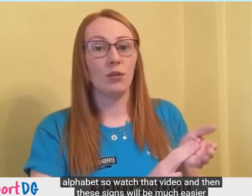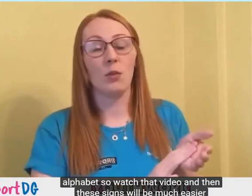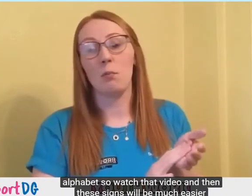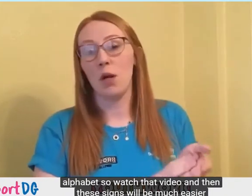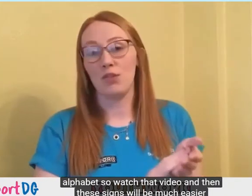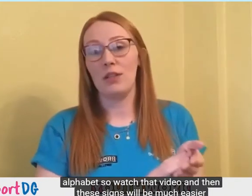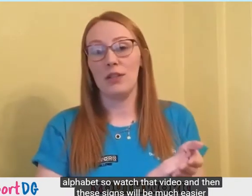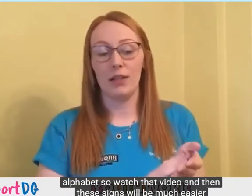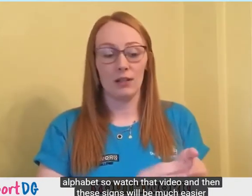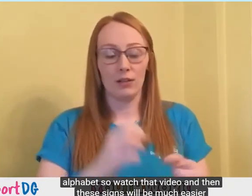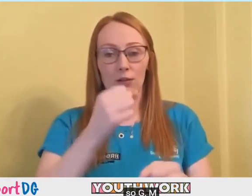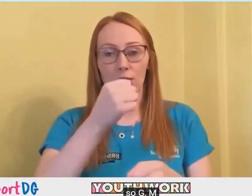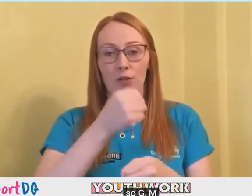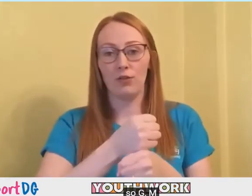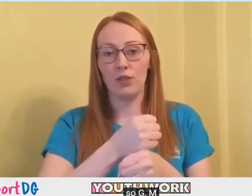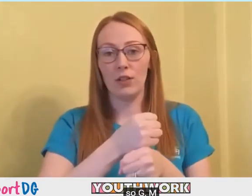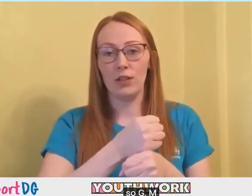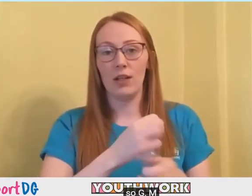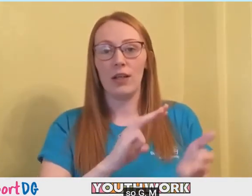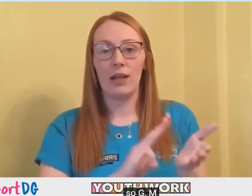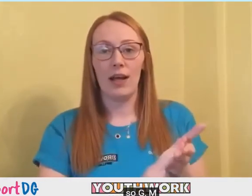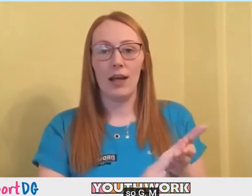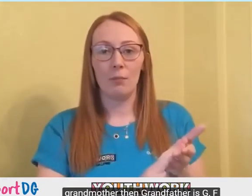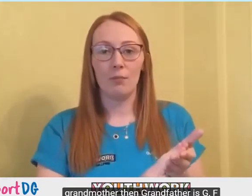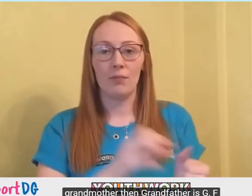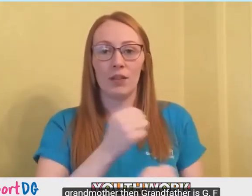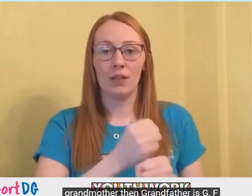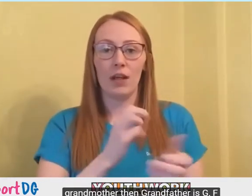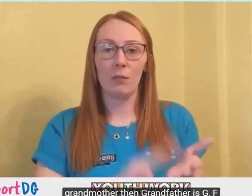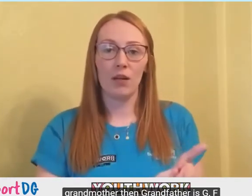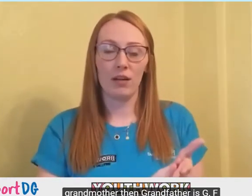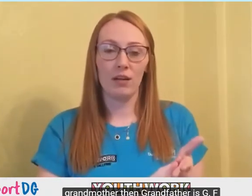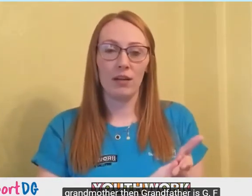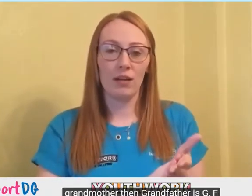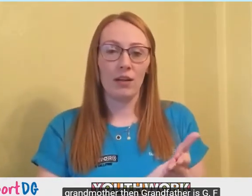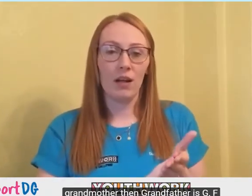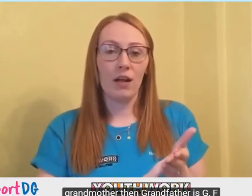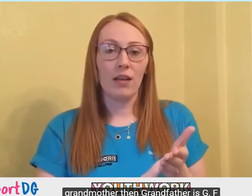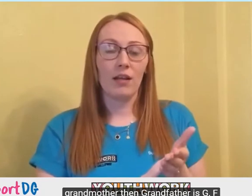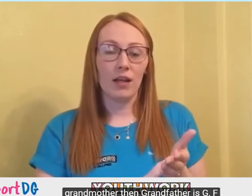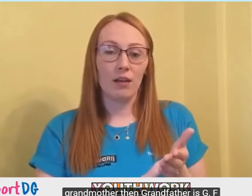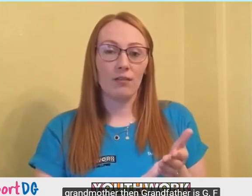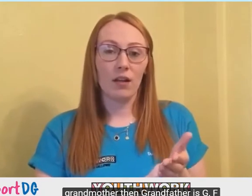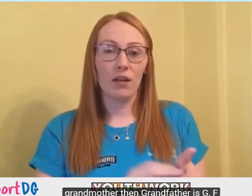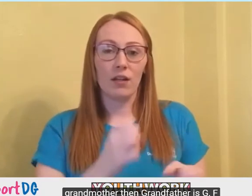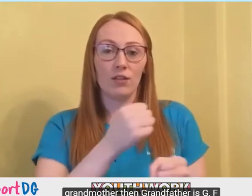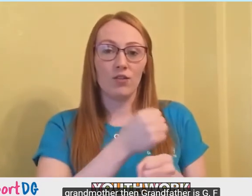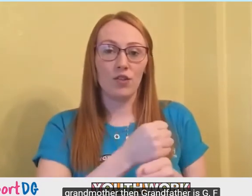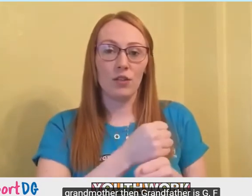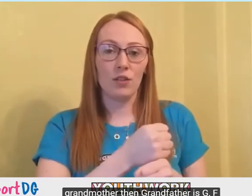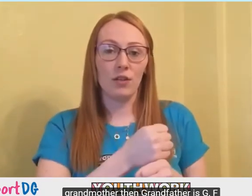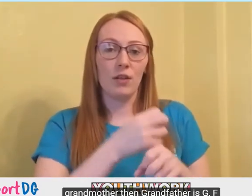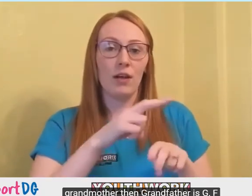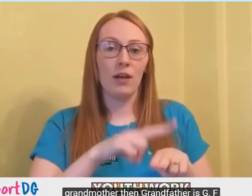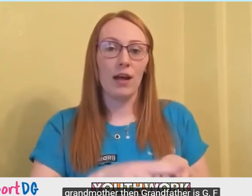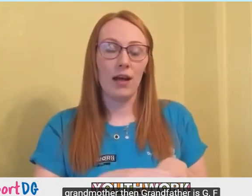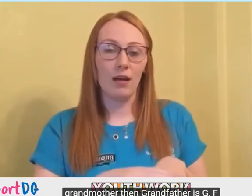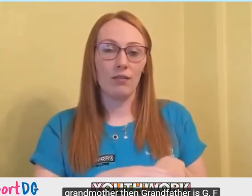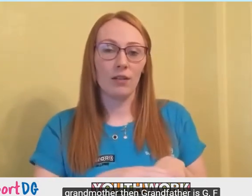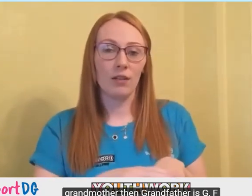much easier. So G-M, grandmother. Then grandfather is G-F.